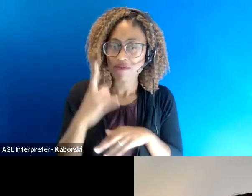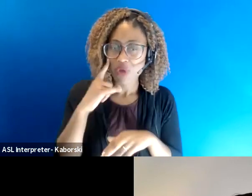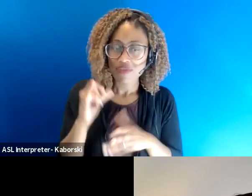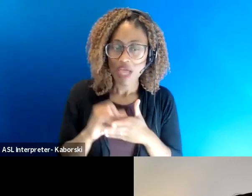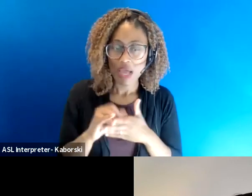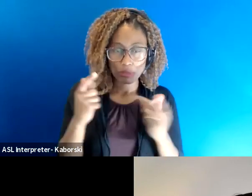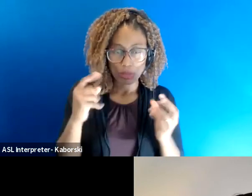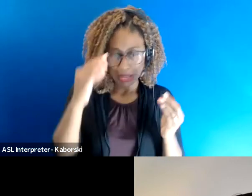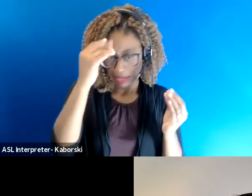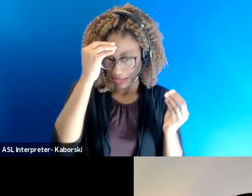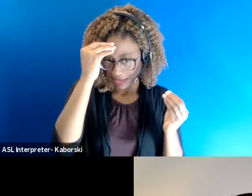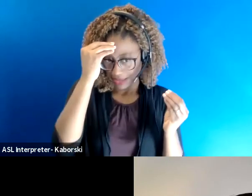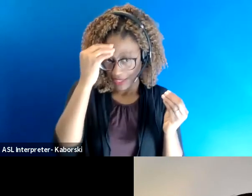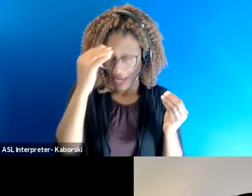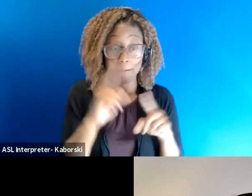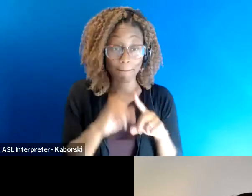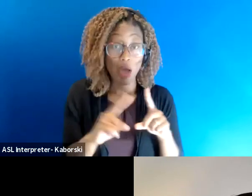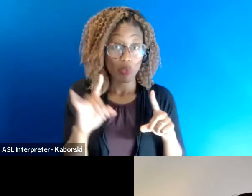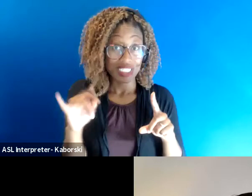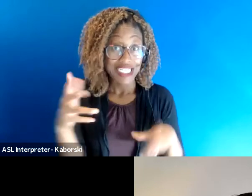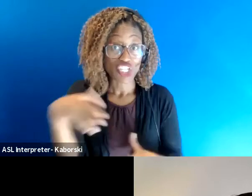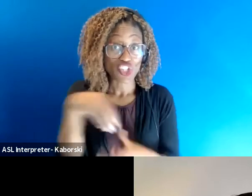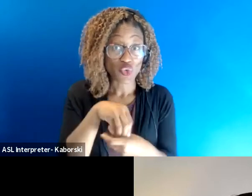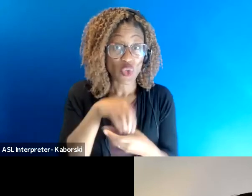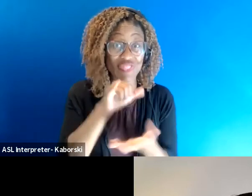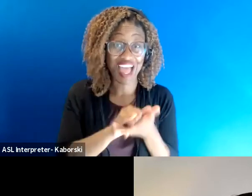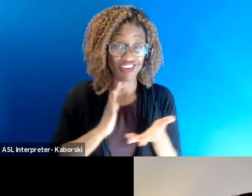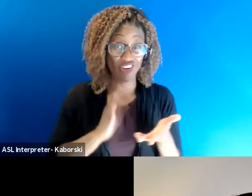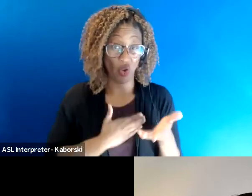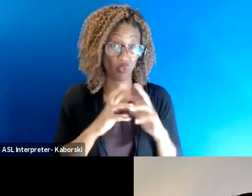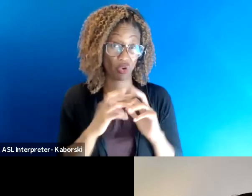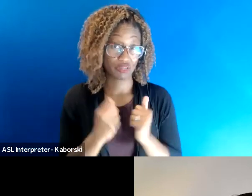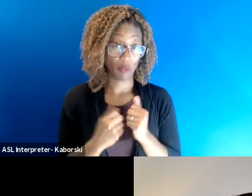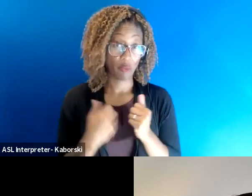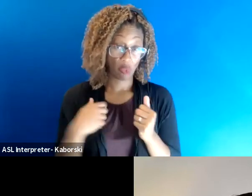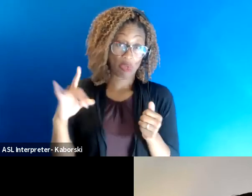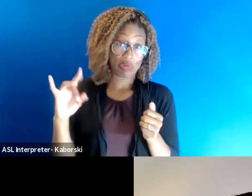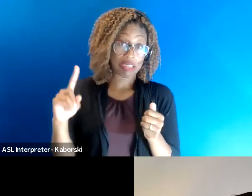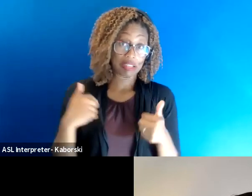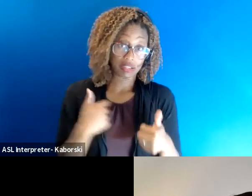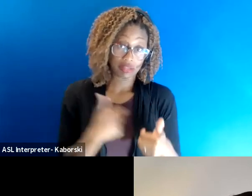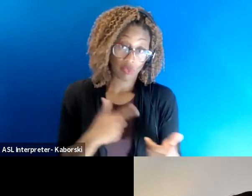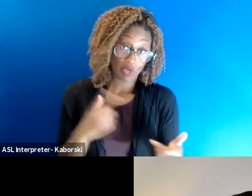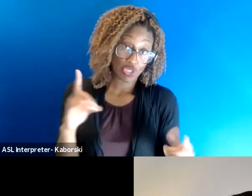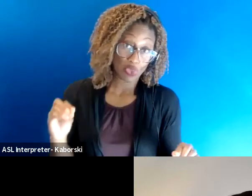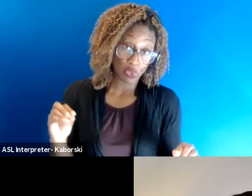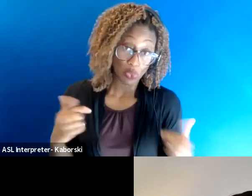trying to think, but we did include that in our workshop.